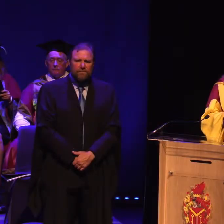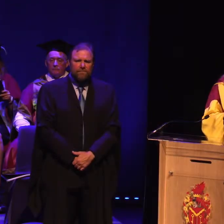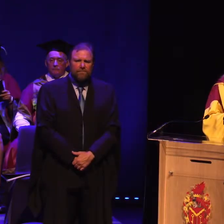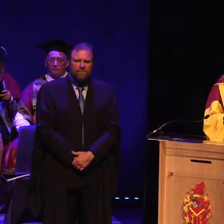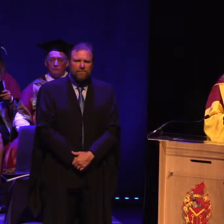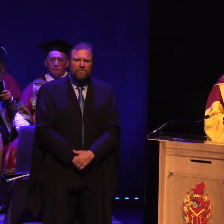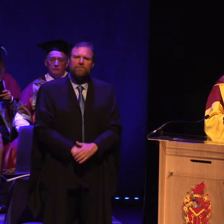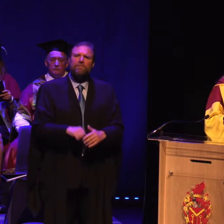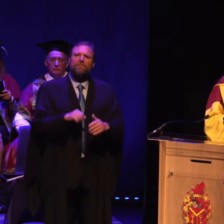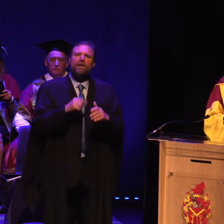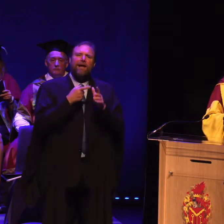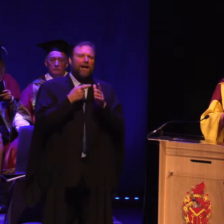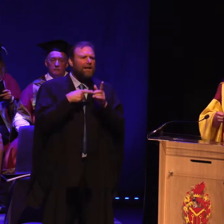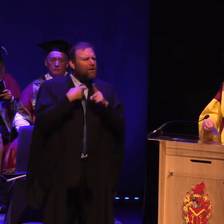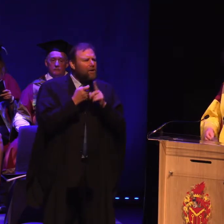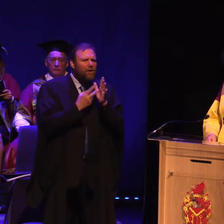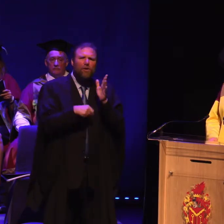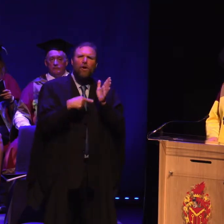Annika Lewis-Smith.